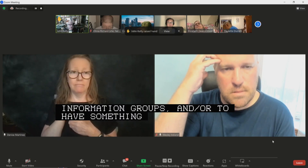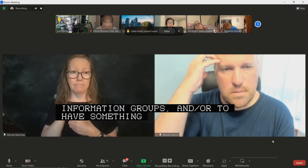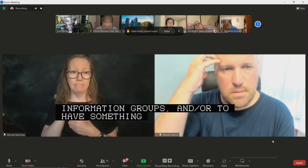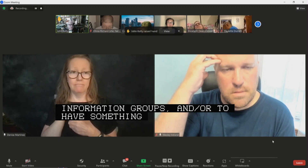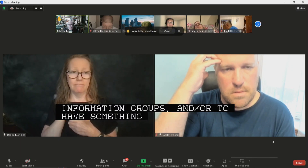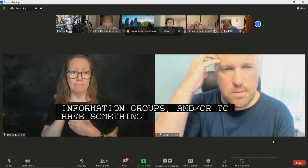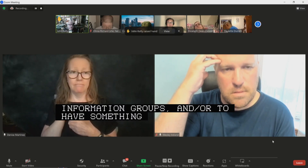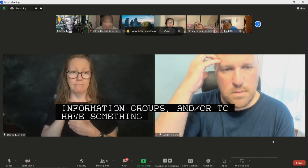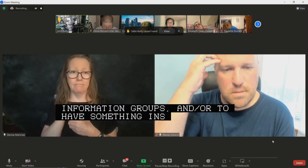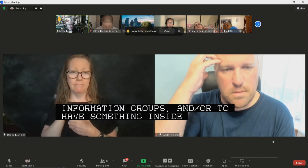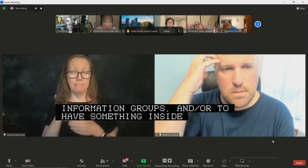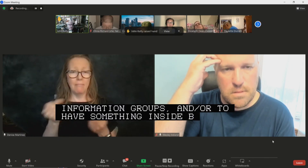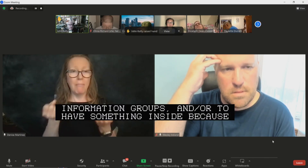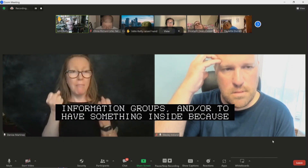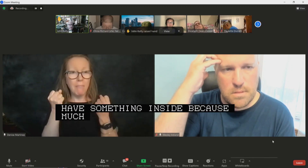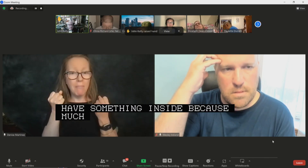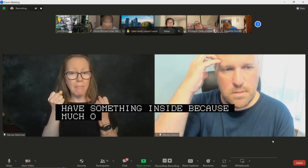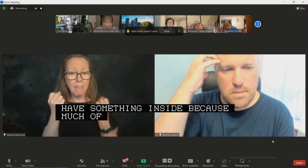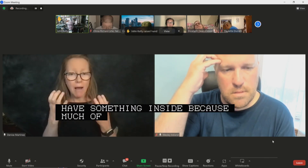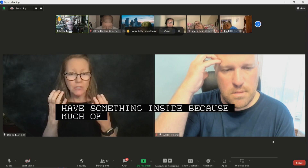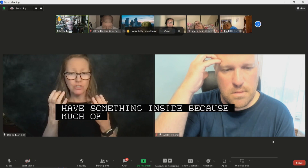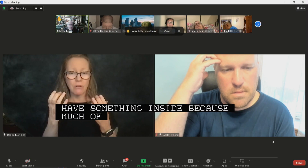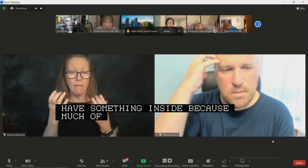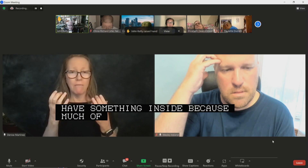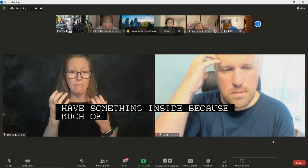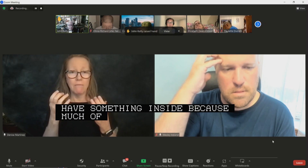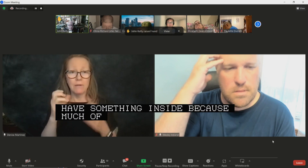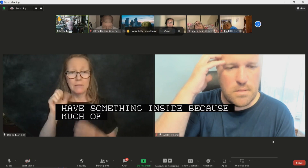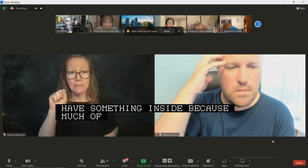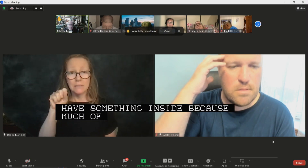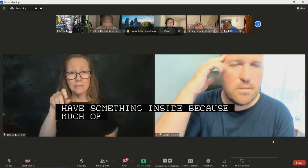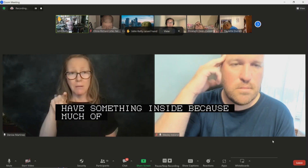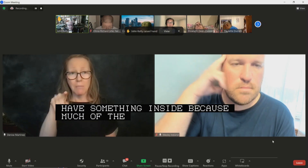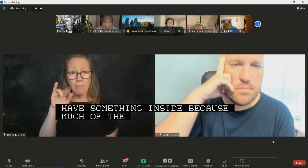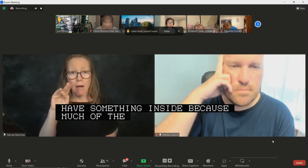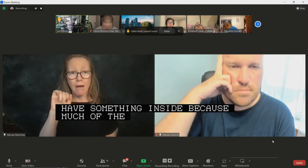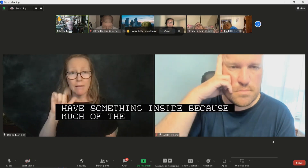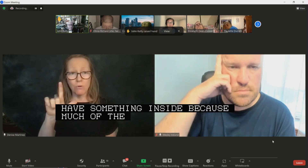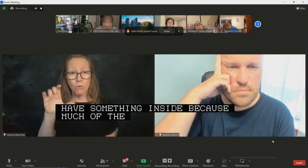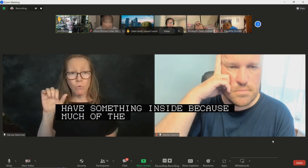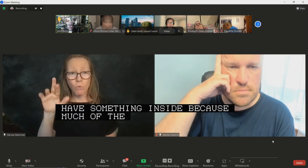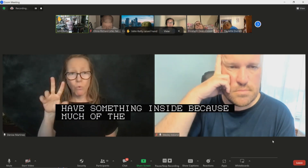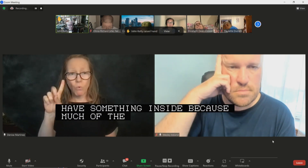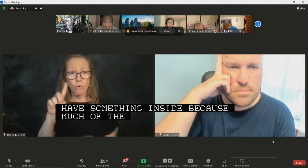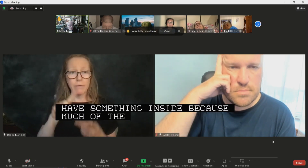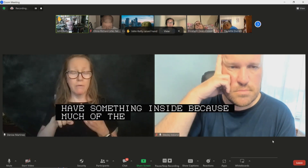cord community and the MS community and